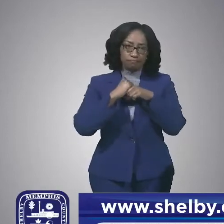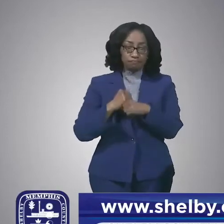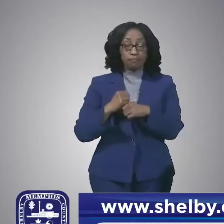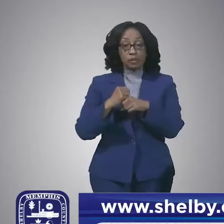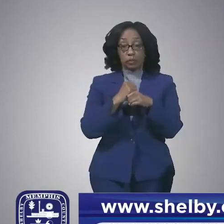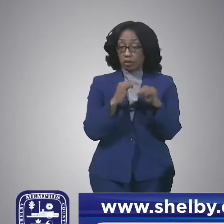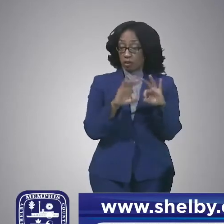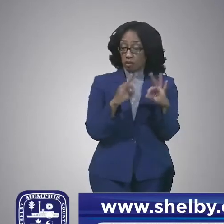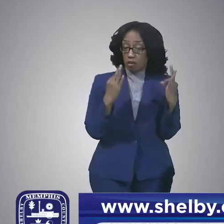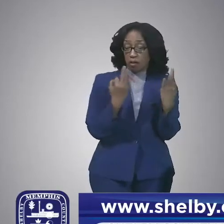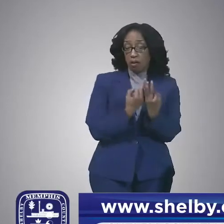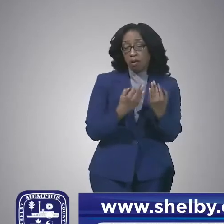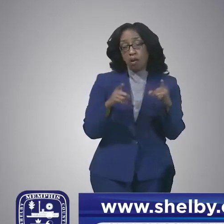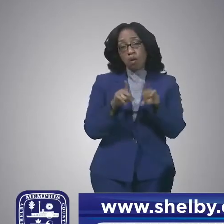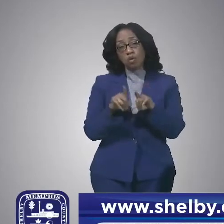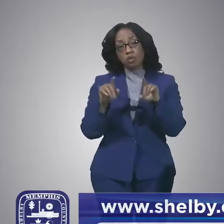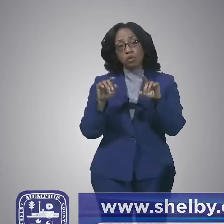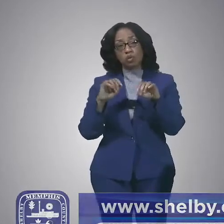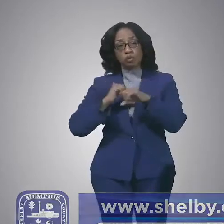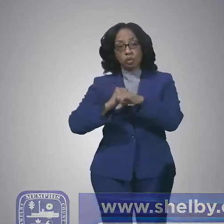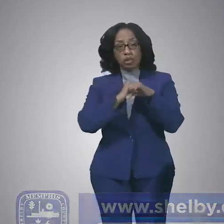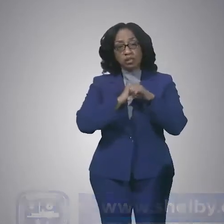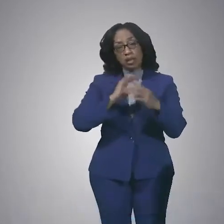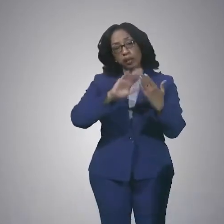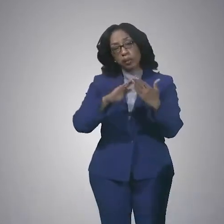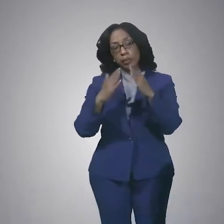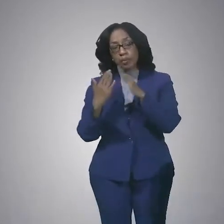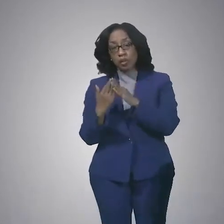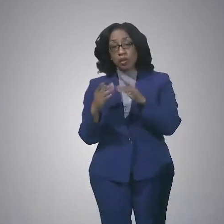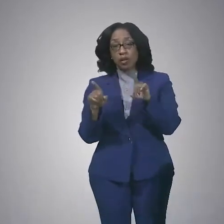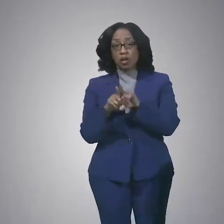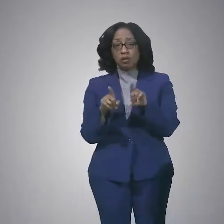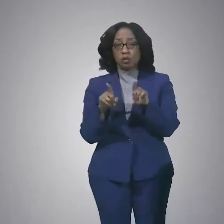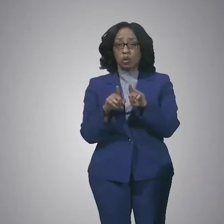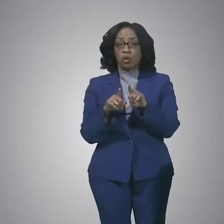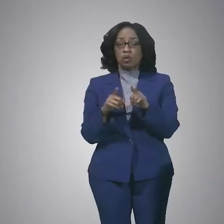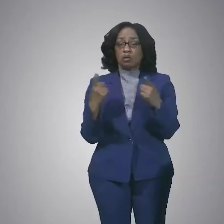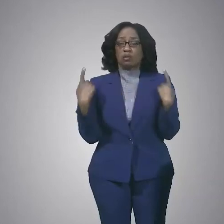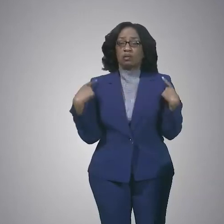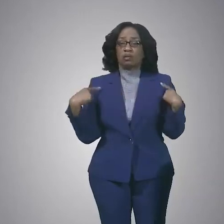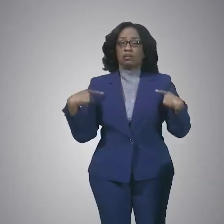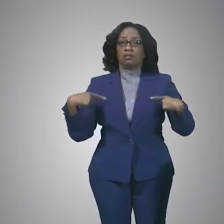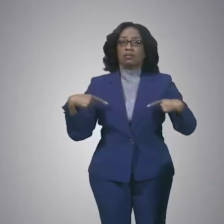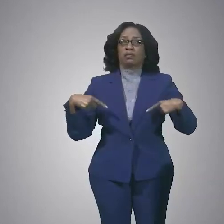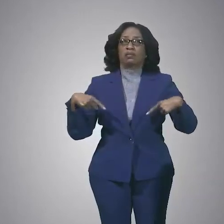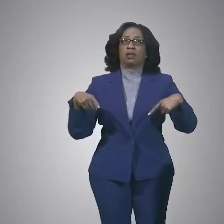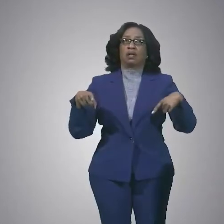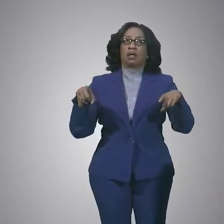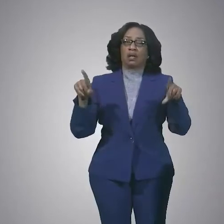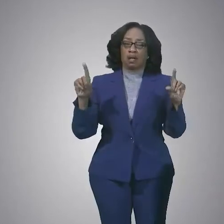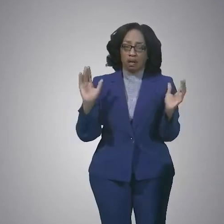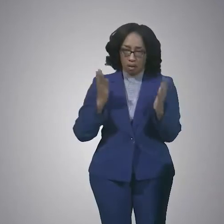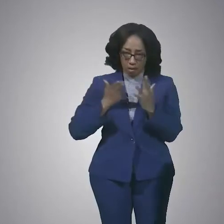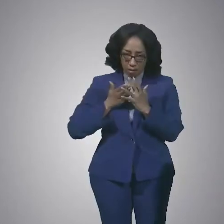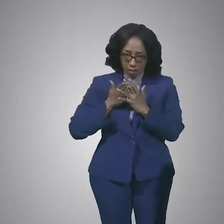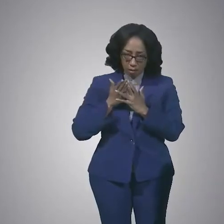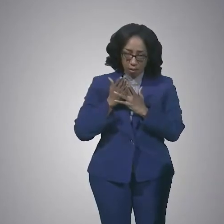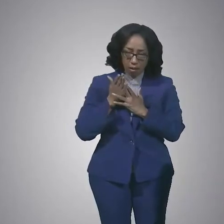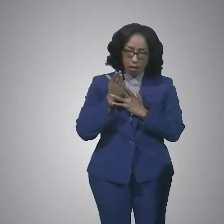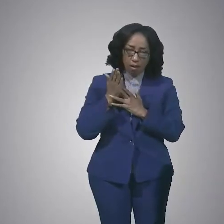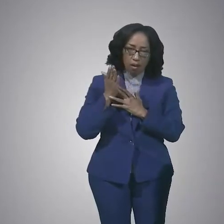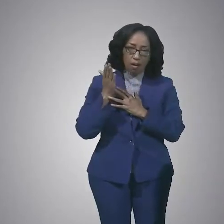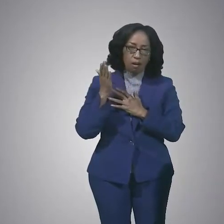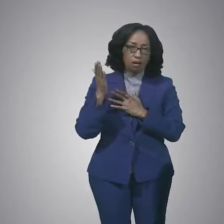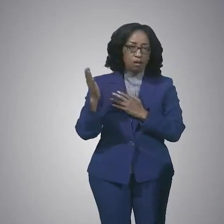our families, but to protect our community and to finally get through this thing that has caused just so